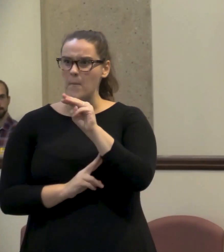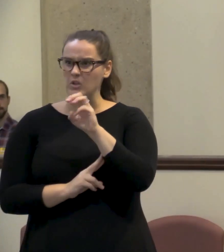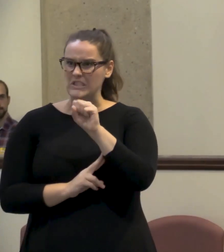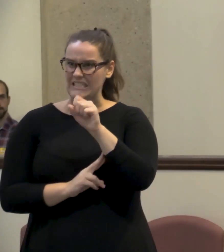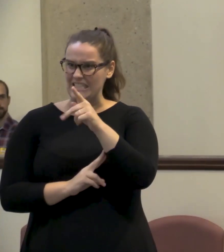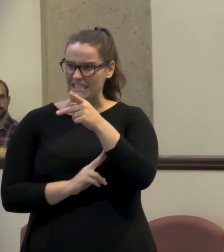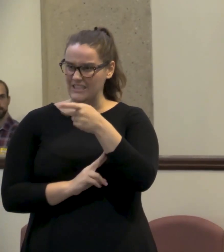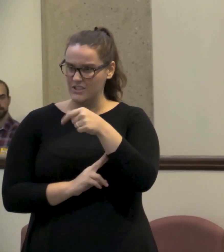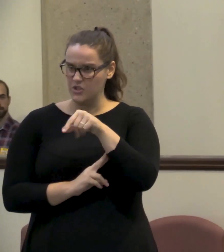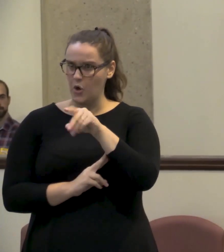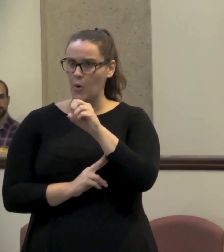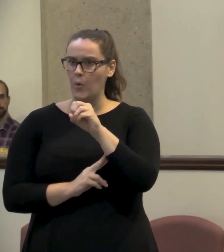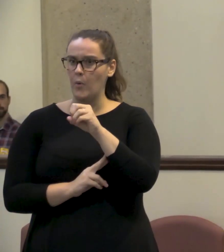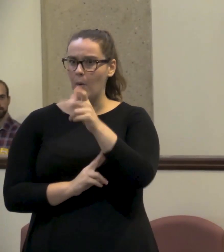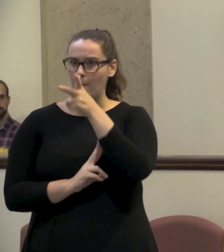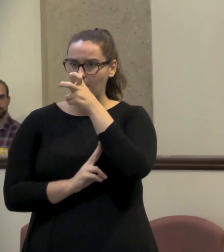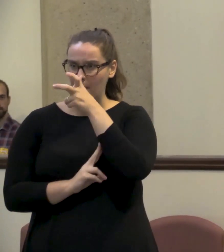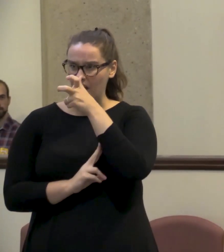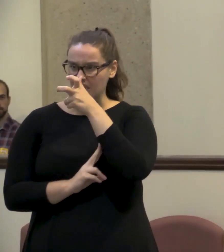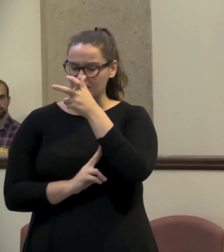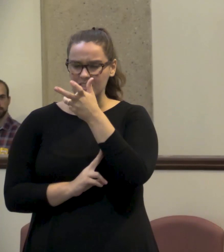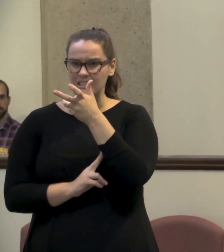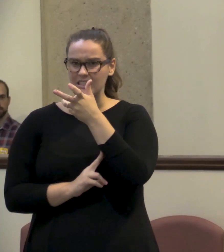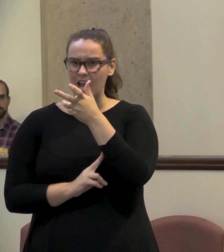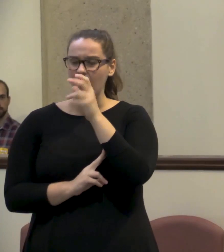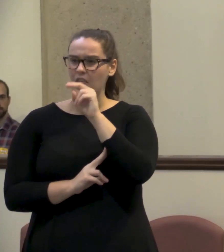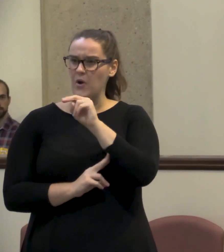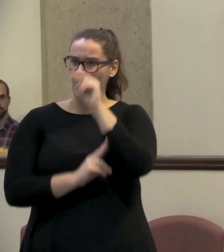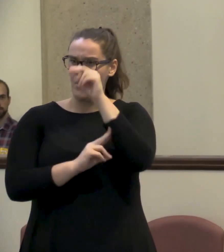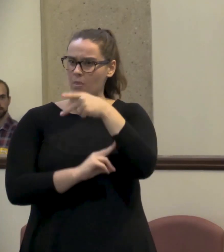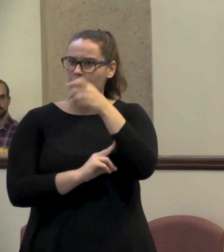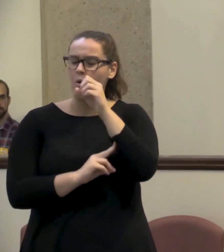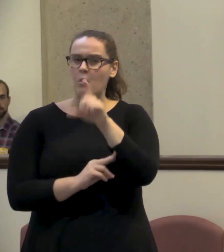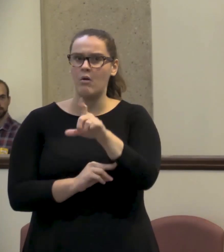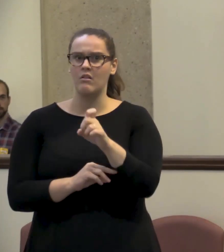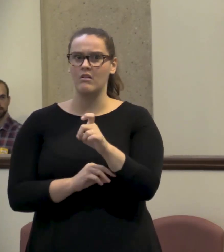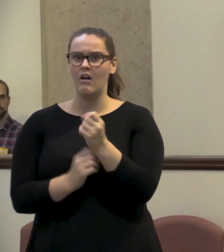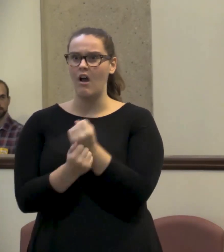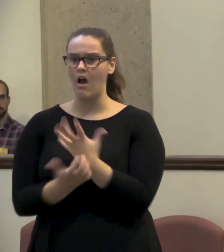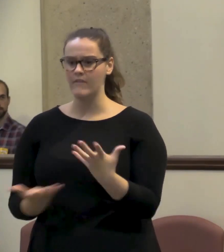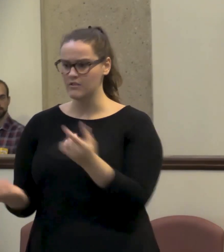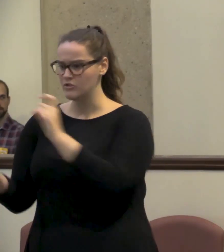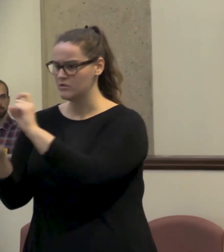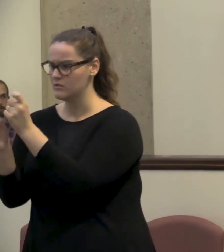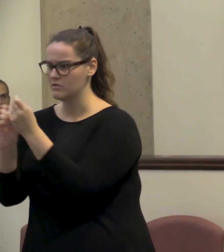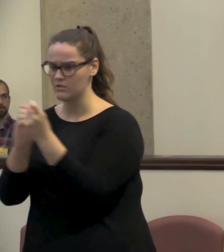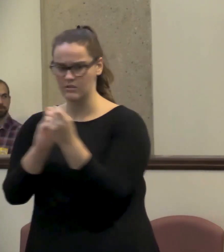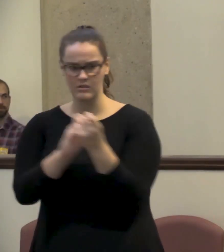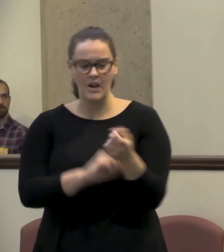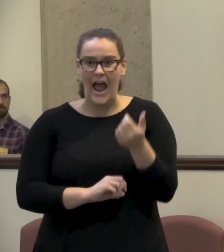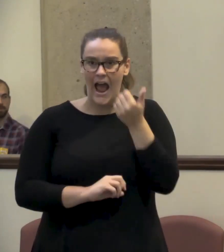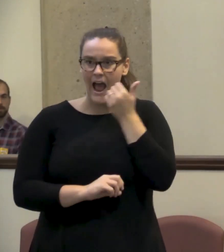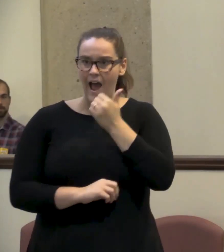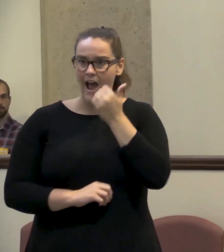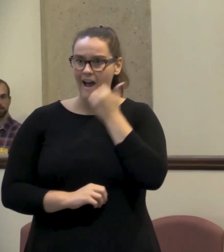are really sweeping, breathtaking changes taking place on a daily basis